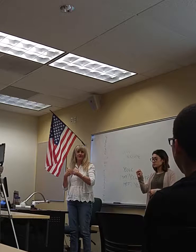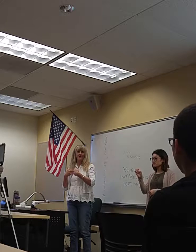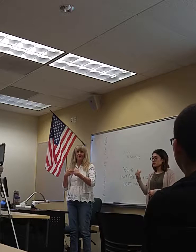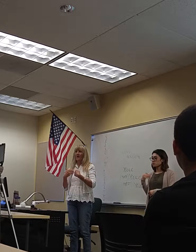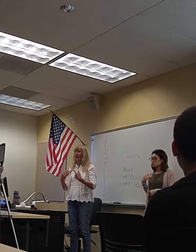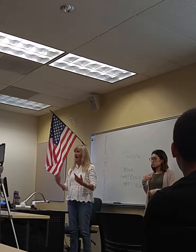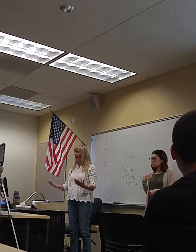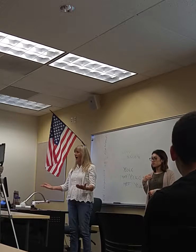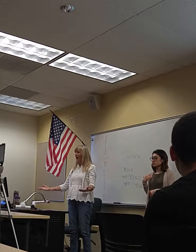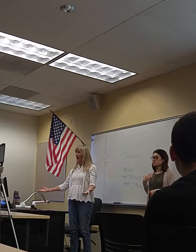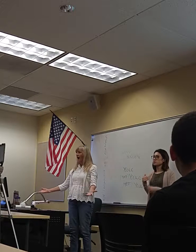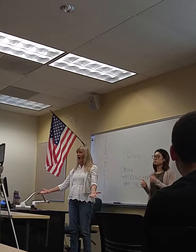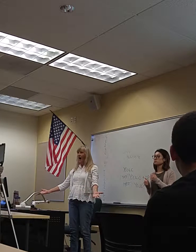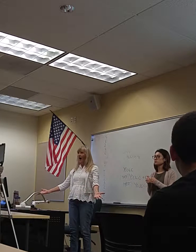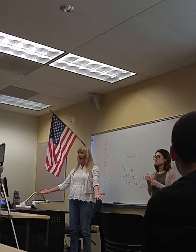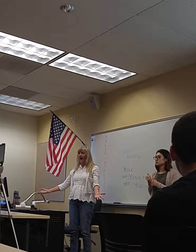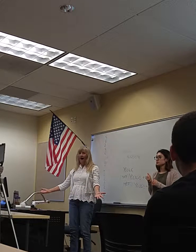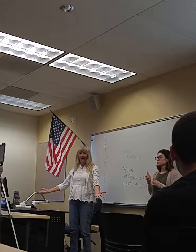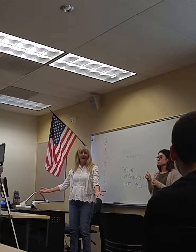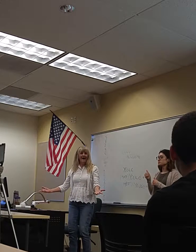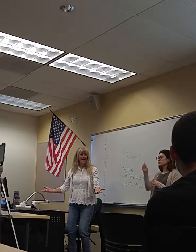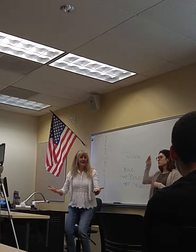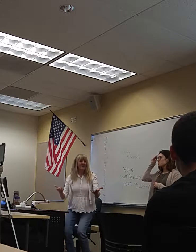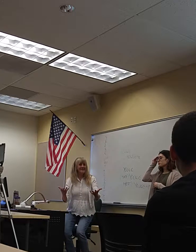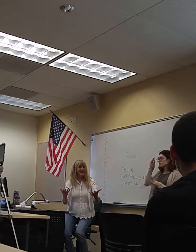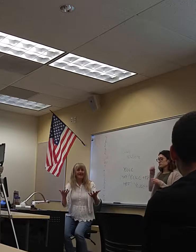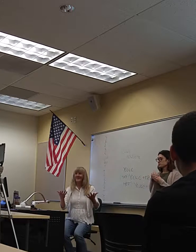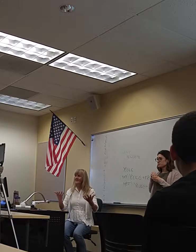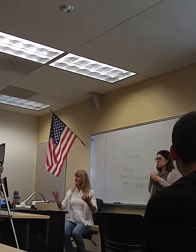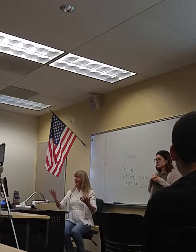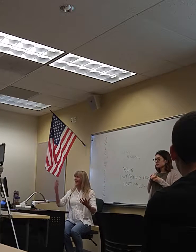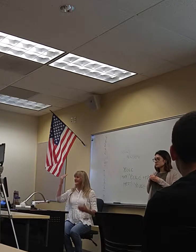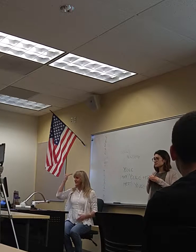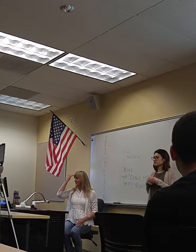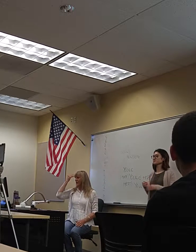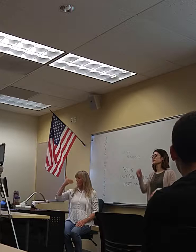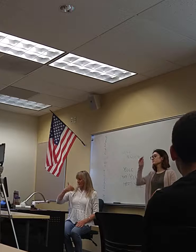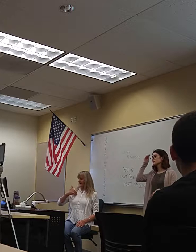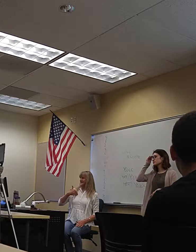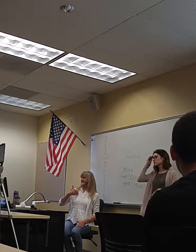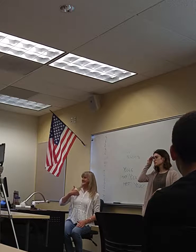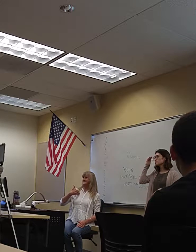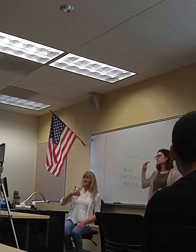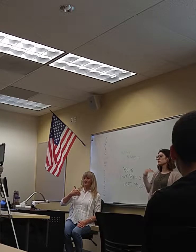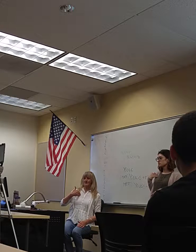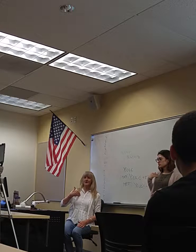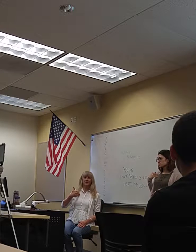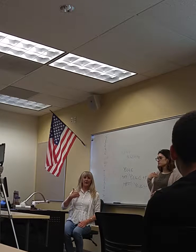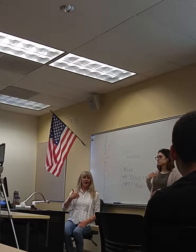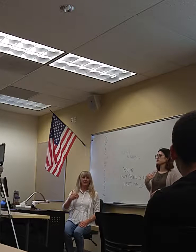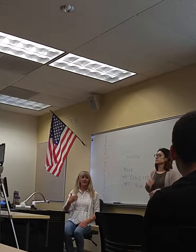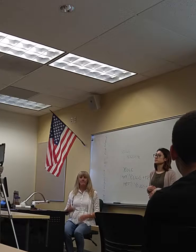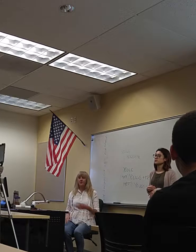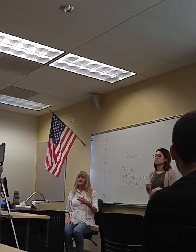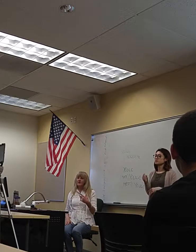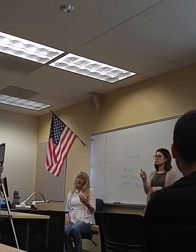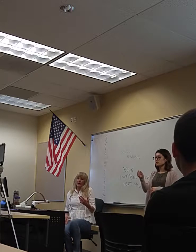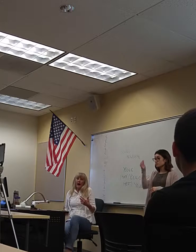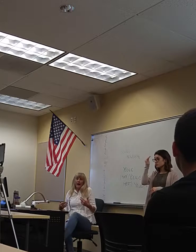you. What? I know, isn't that good, right? You know it, it's in you, so you have it. So like I